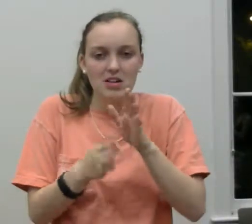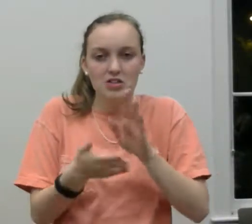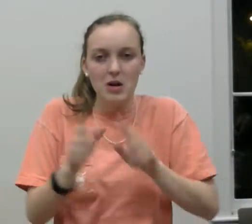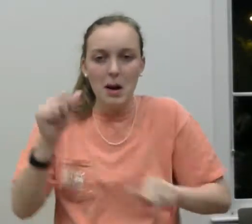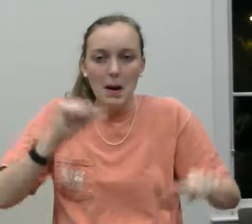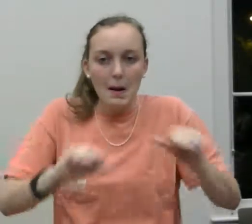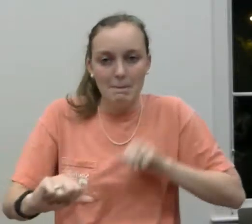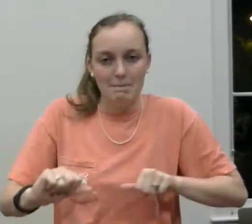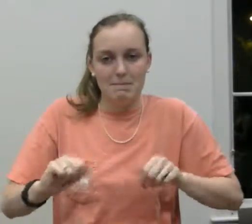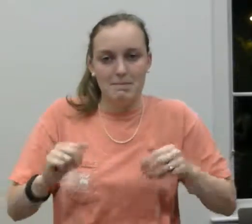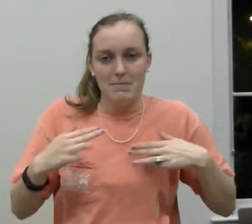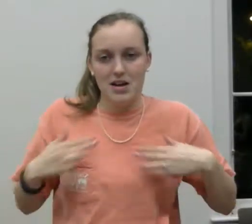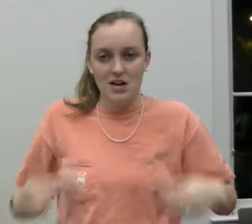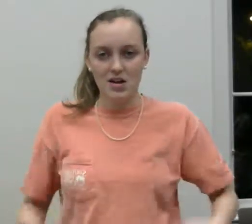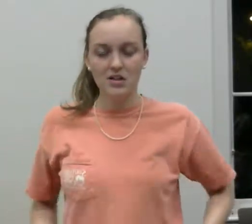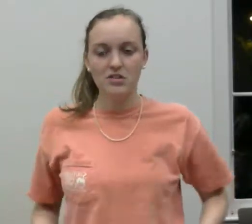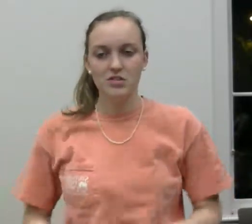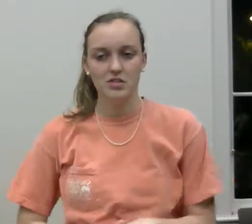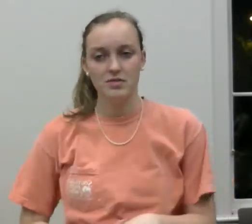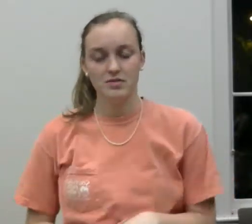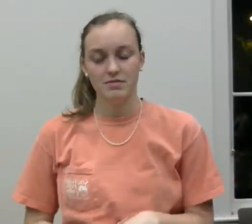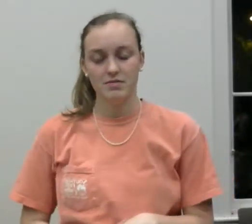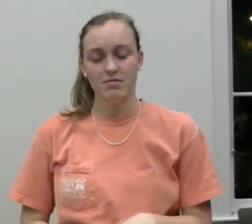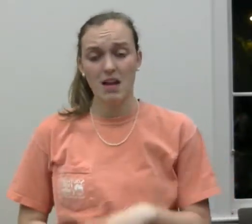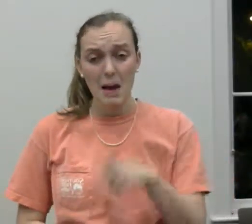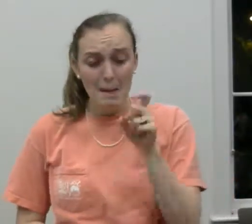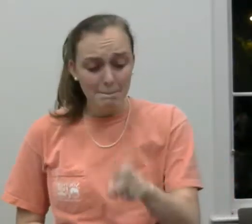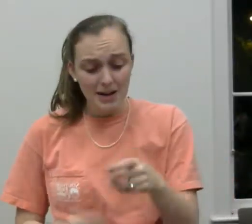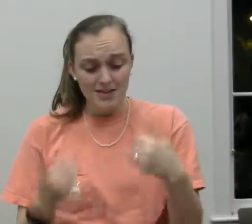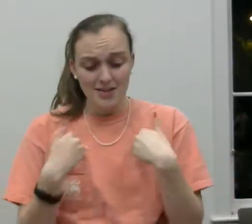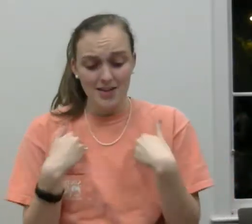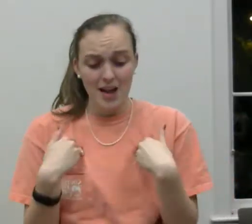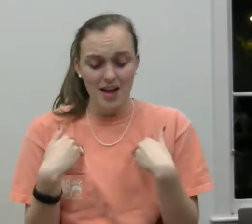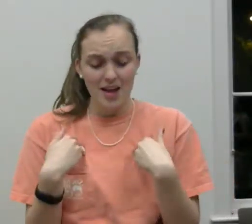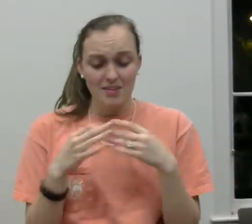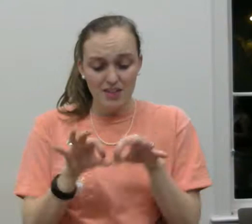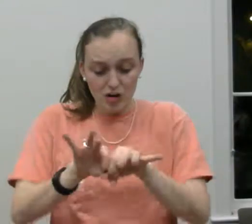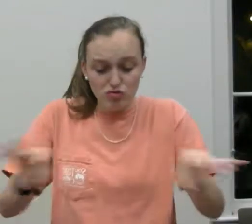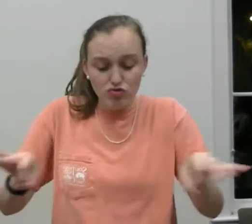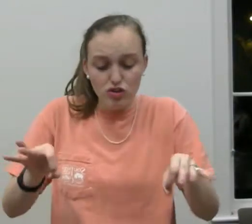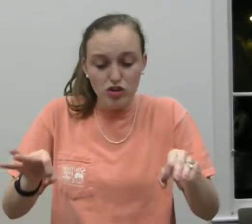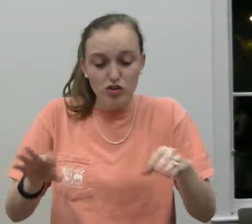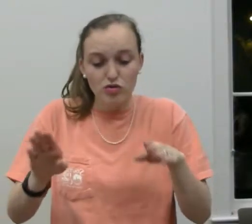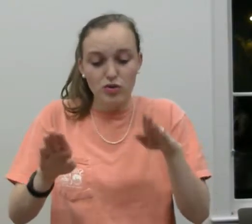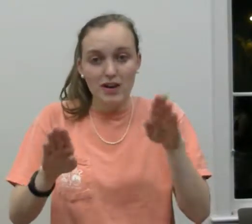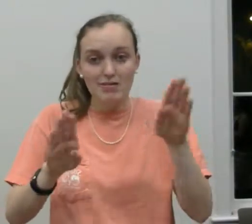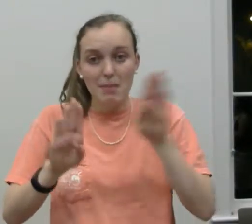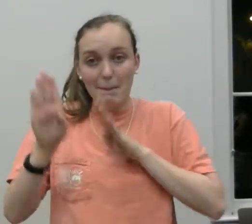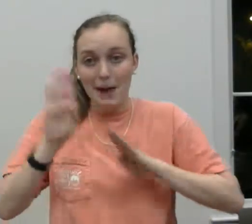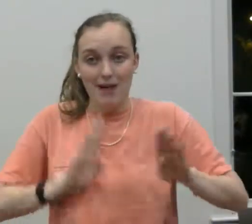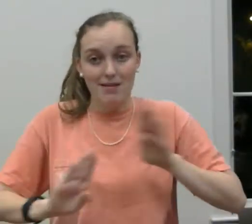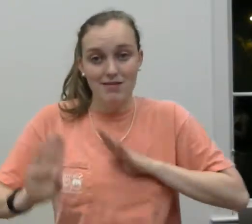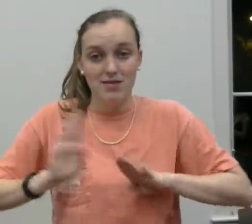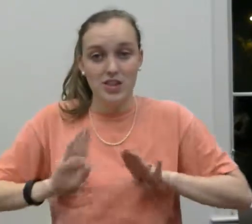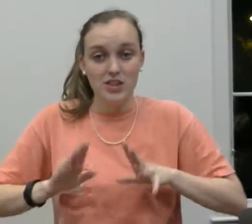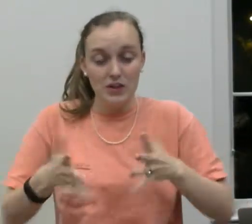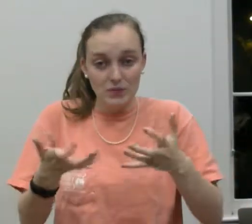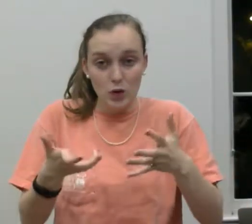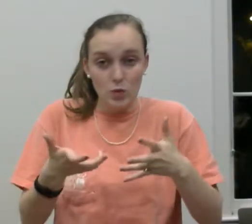for that job. You have to have a degree in biology in order to pursue other careers. If you want to be a biology teacher,